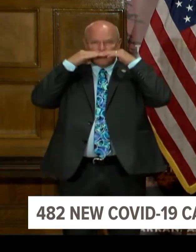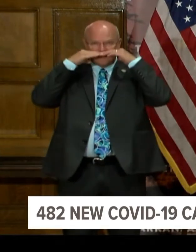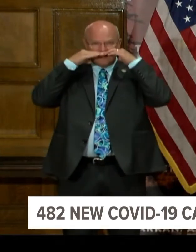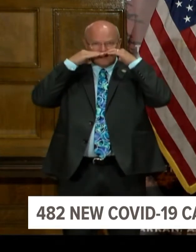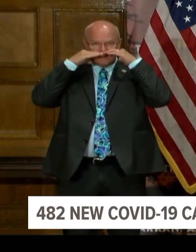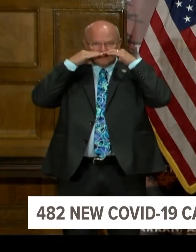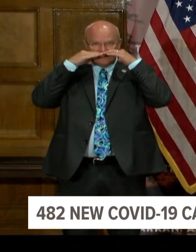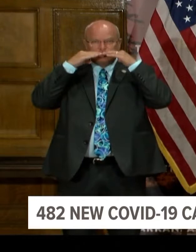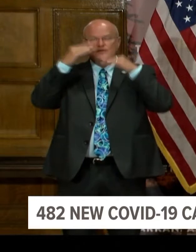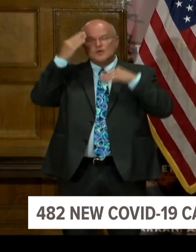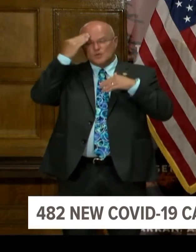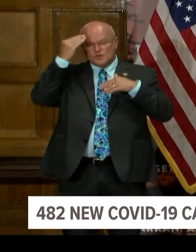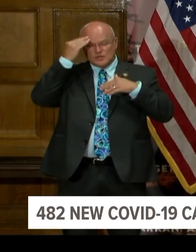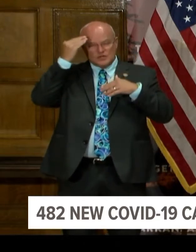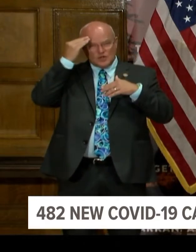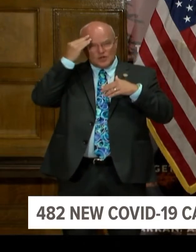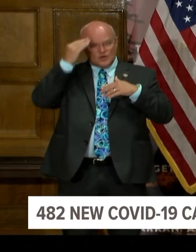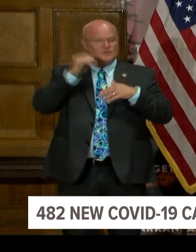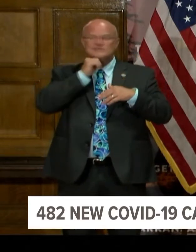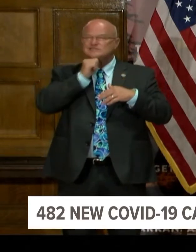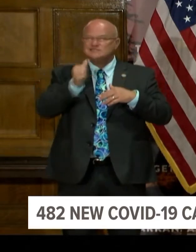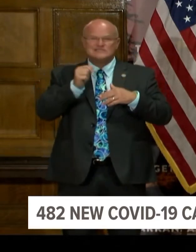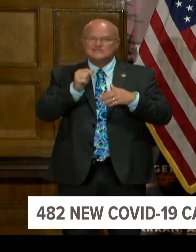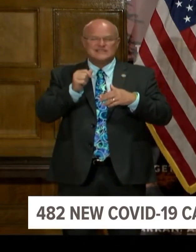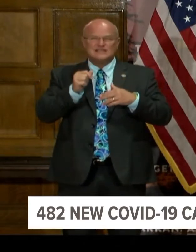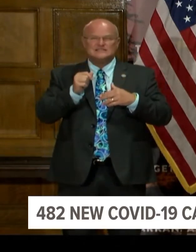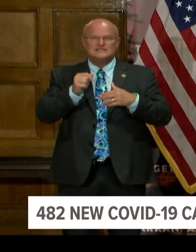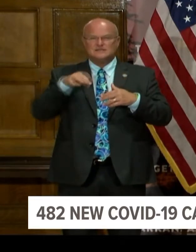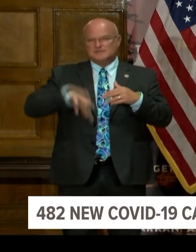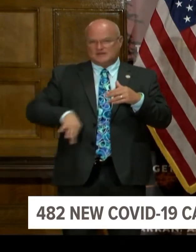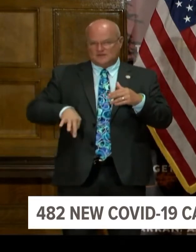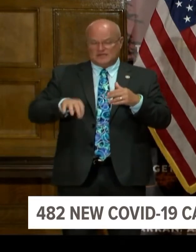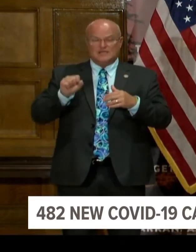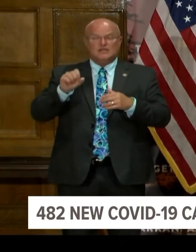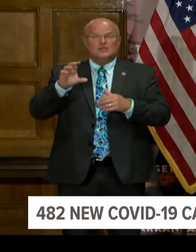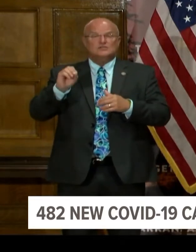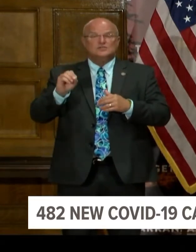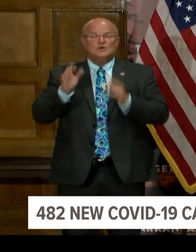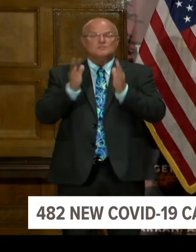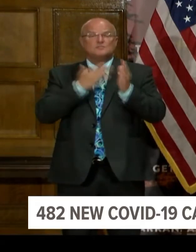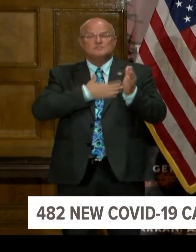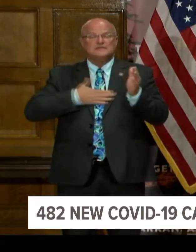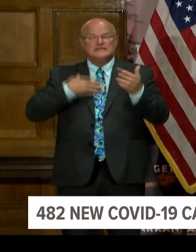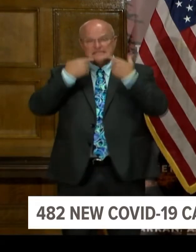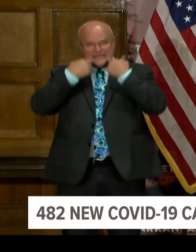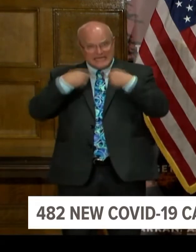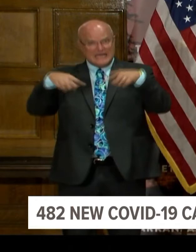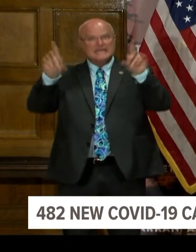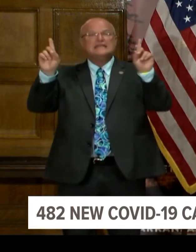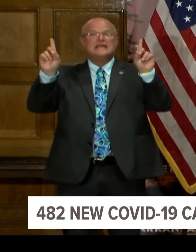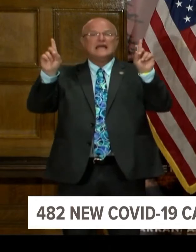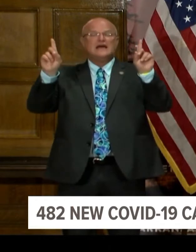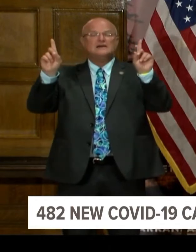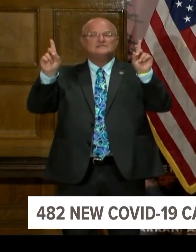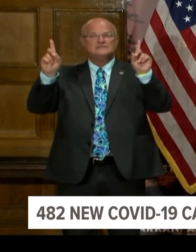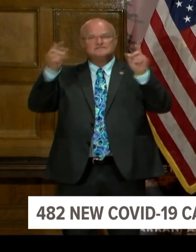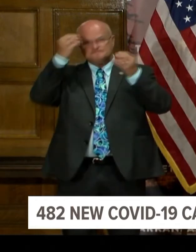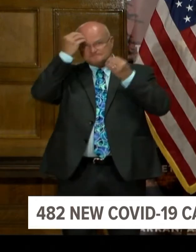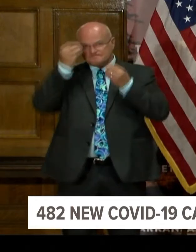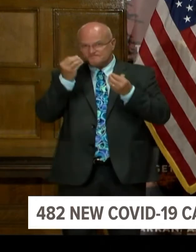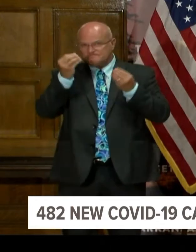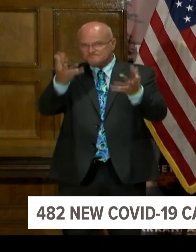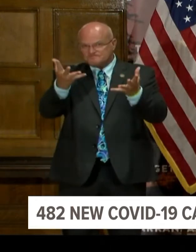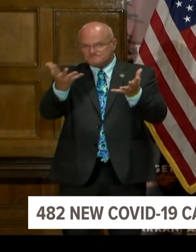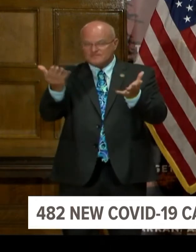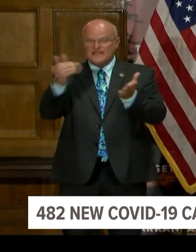nose, which we all know doesn't really serve a benefit. So she asked that I please pass this on again today